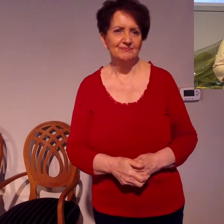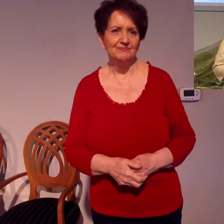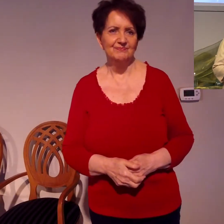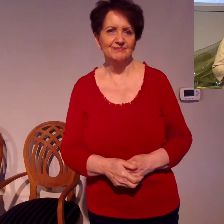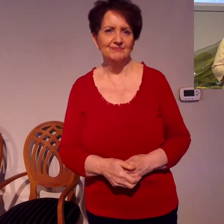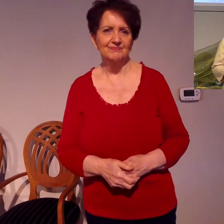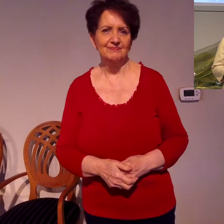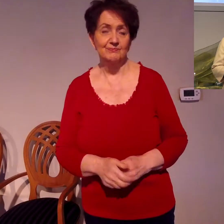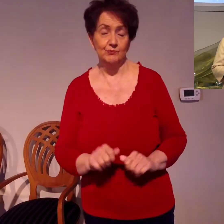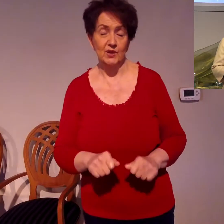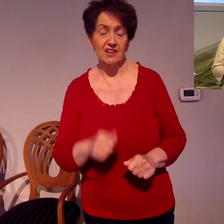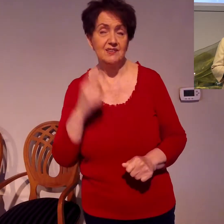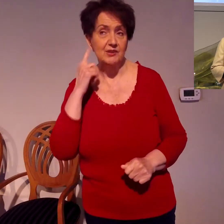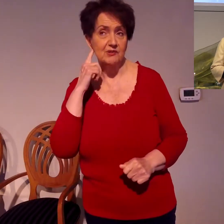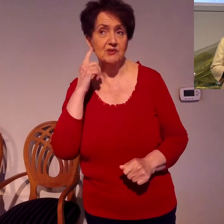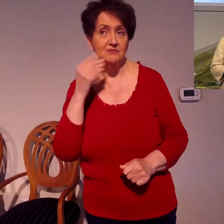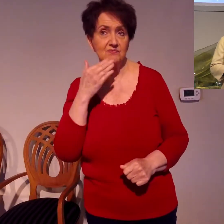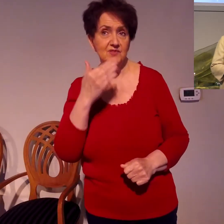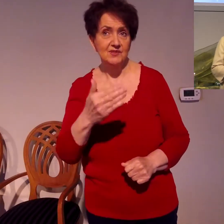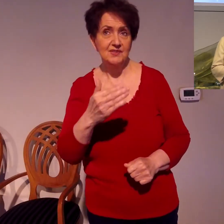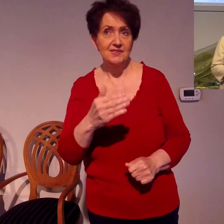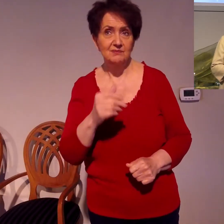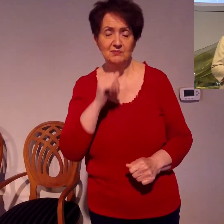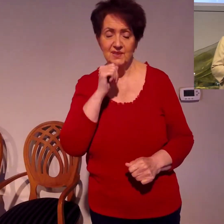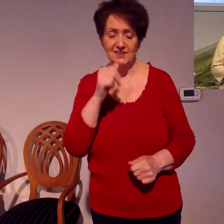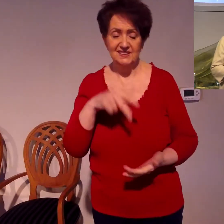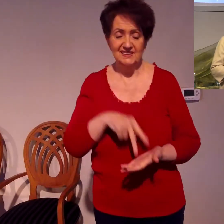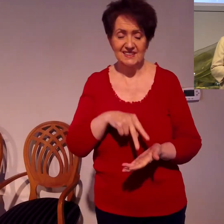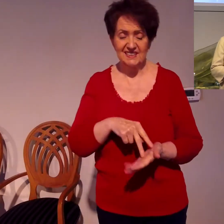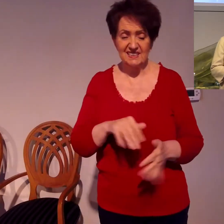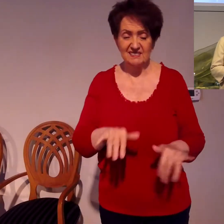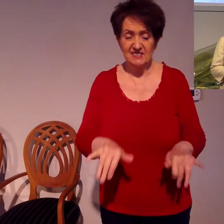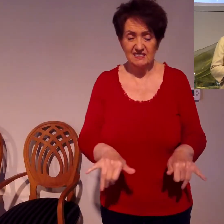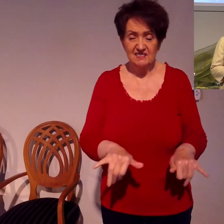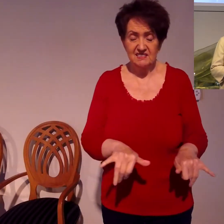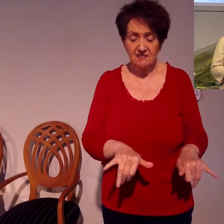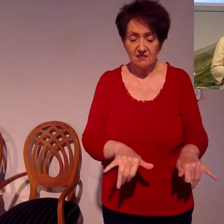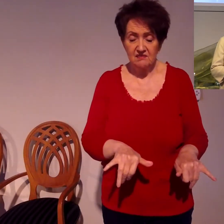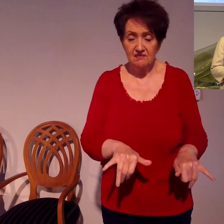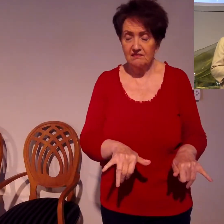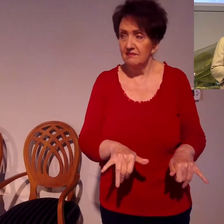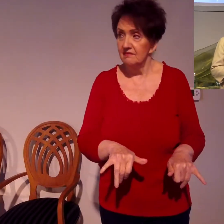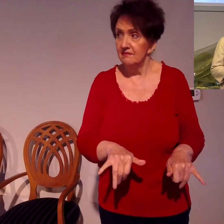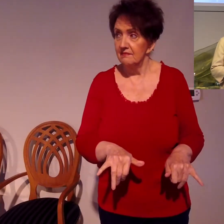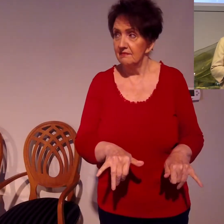Good. I'm not standing still. It's just here.